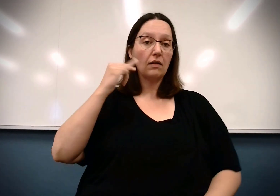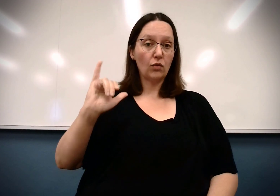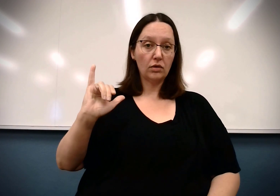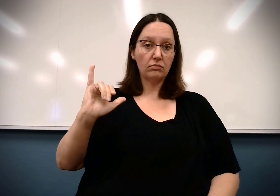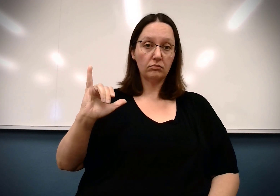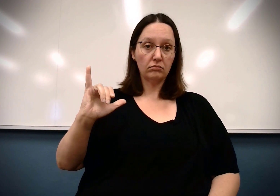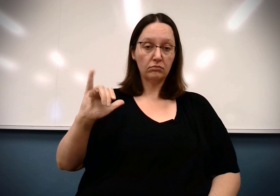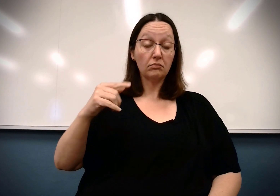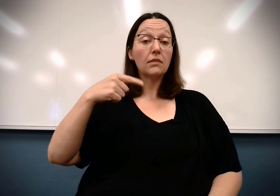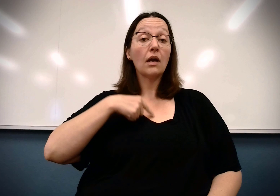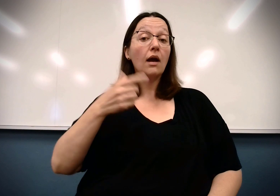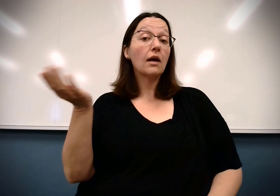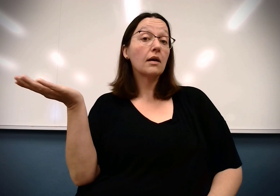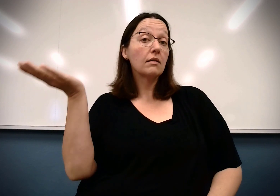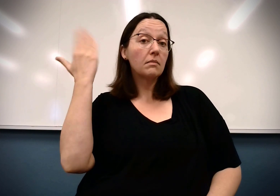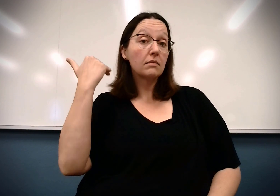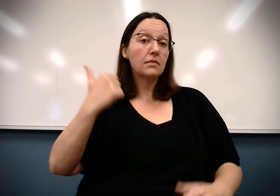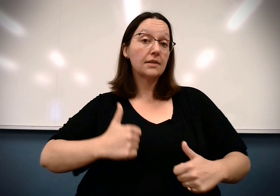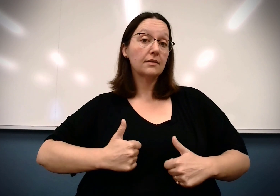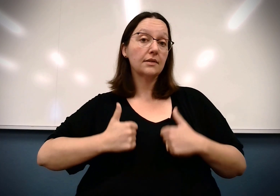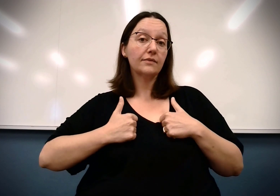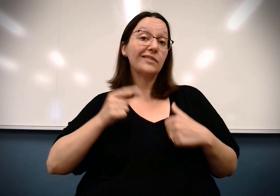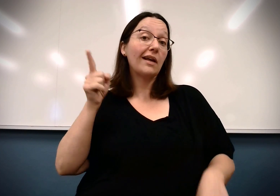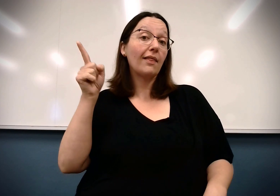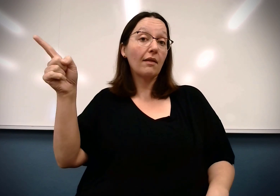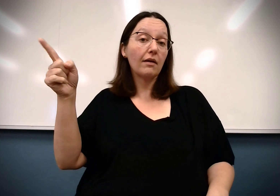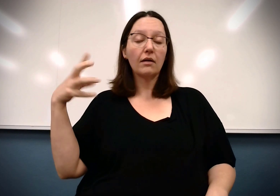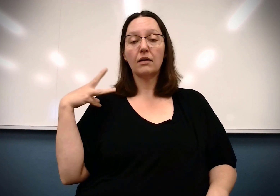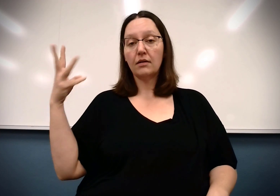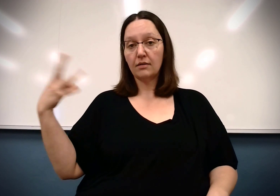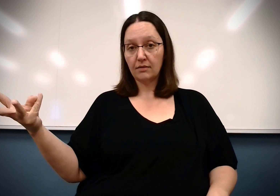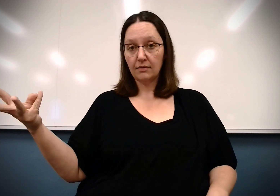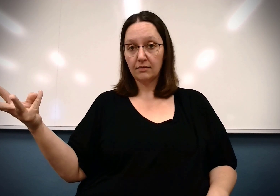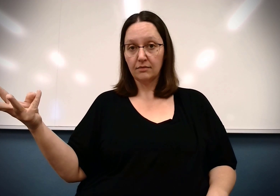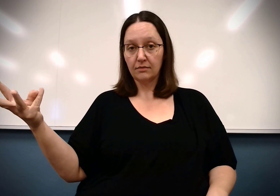here, California. I used to live in Washington.